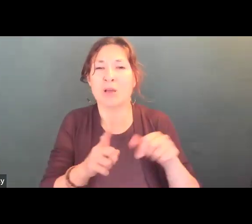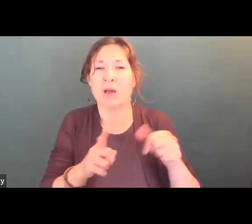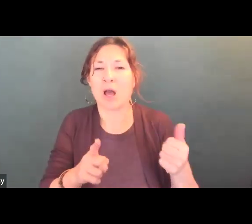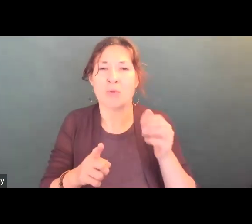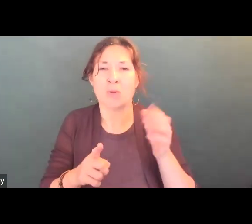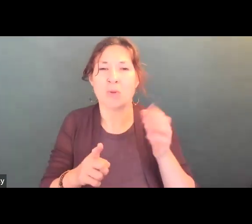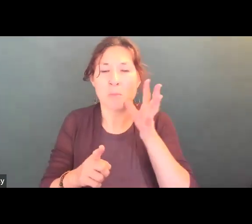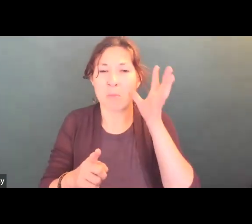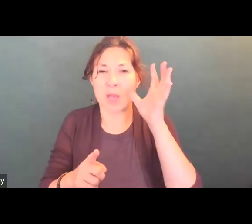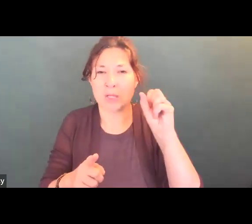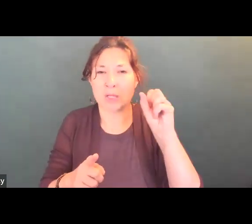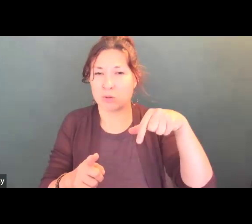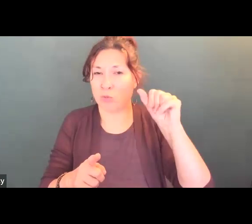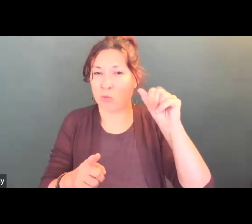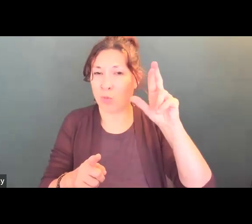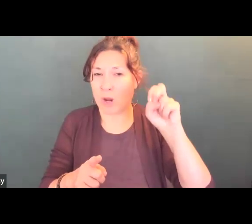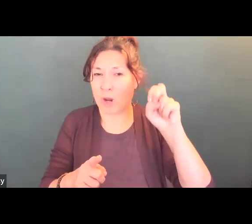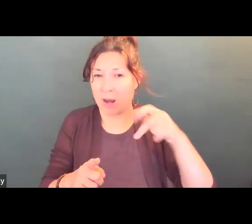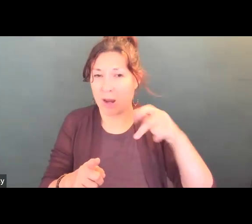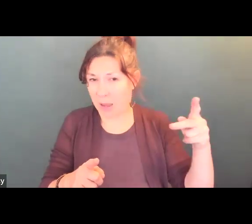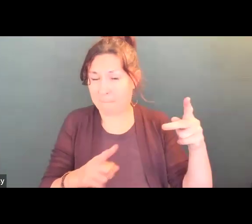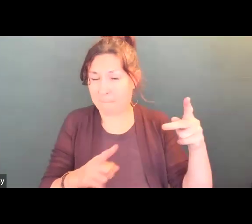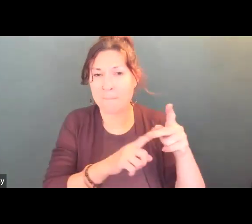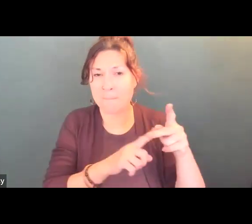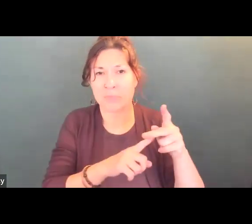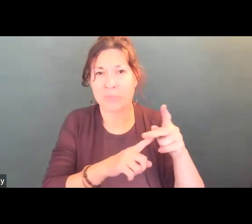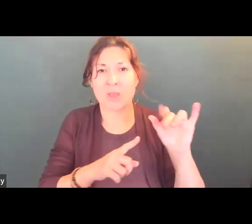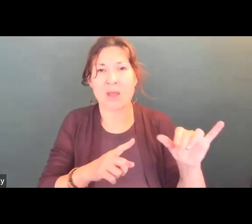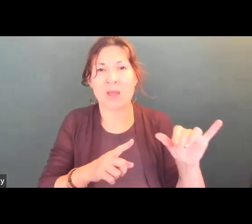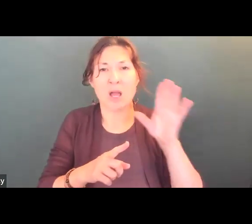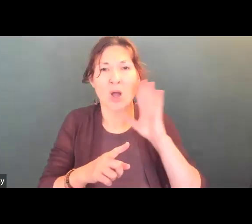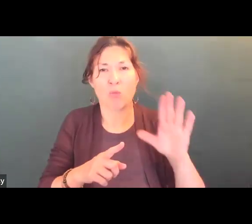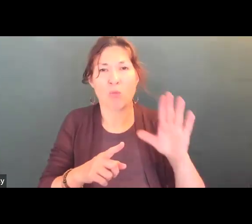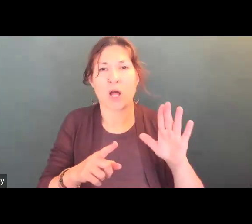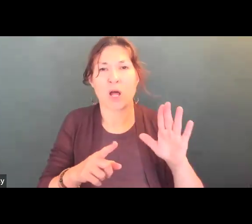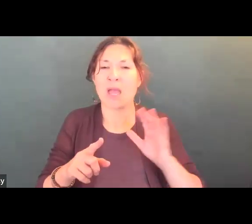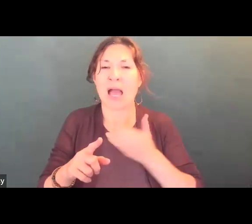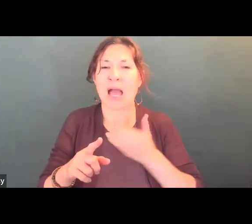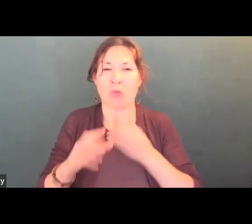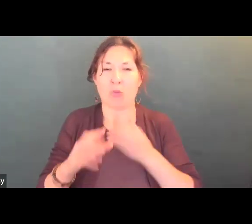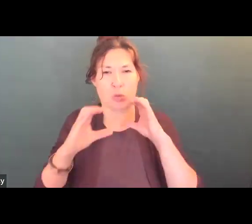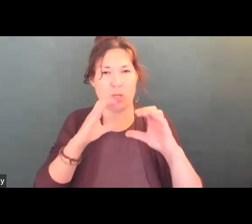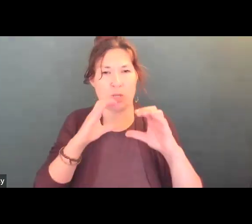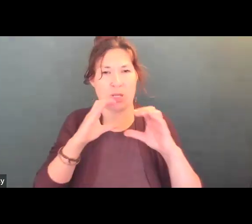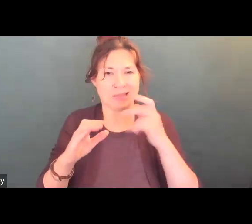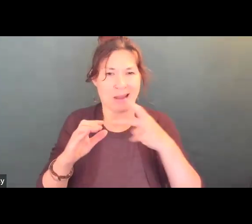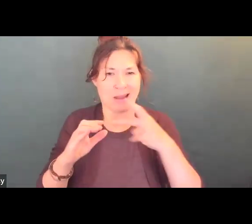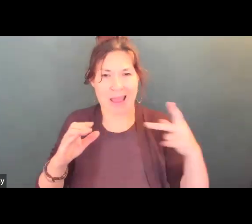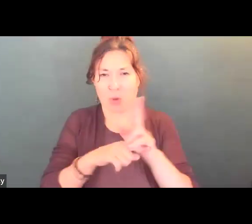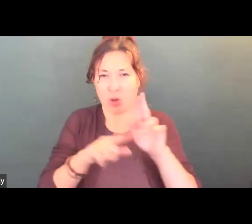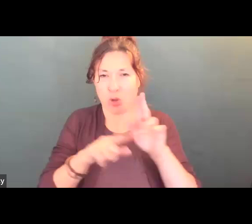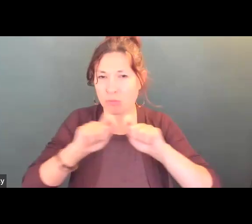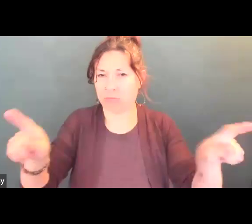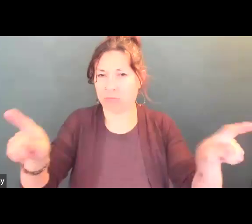because this is the way that you'll be receiving as in the new district-wide communications platform. We're seeing just